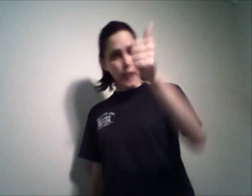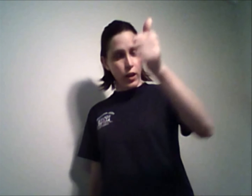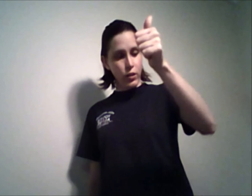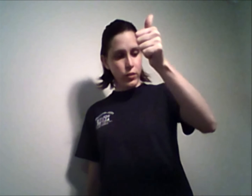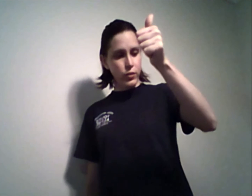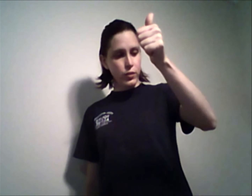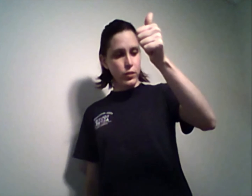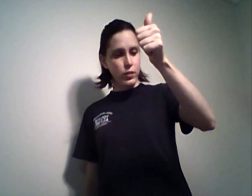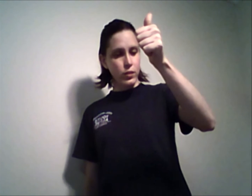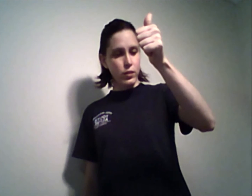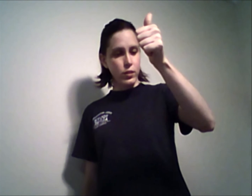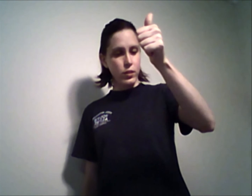yourself.